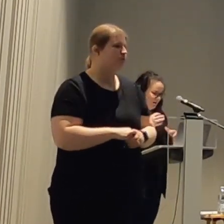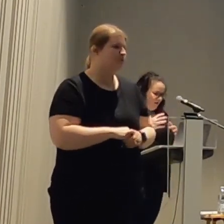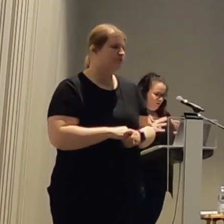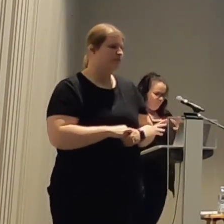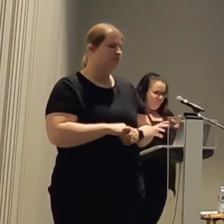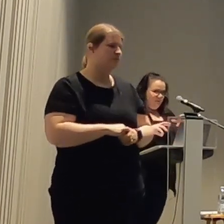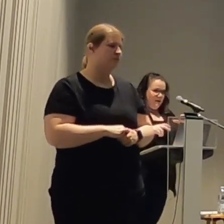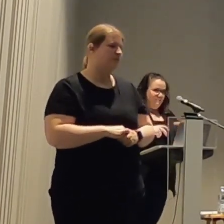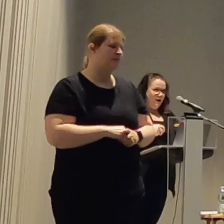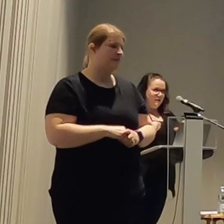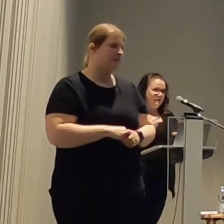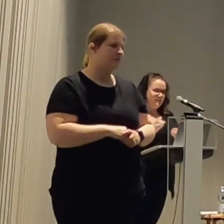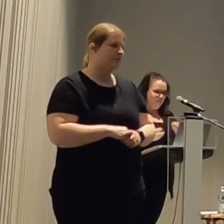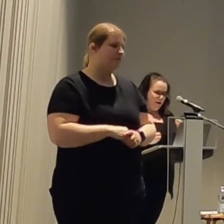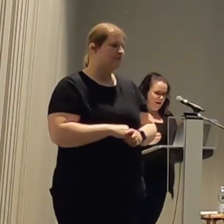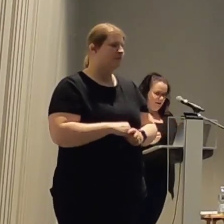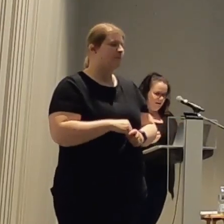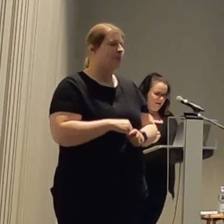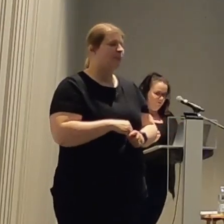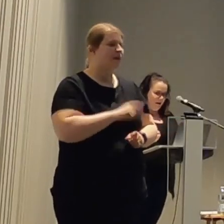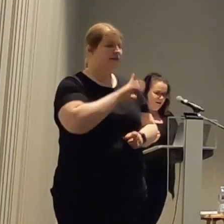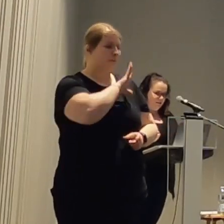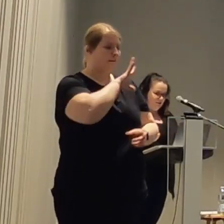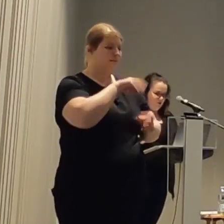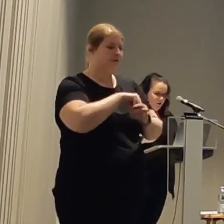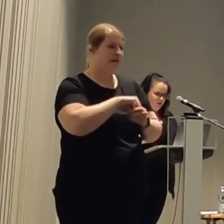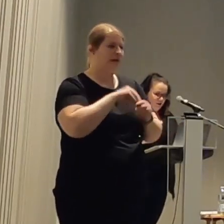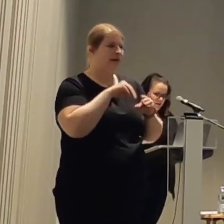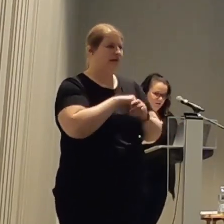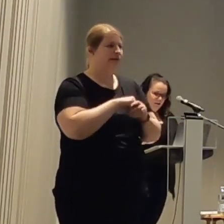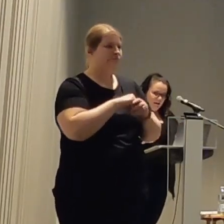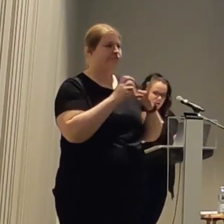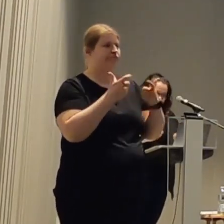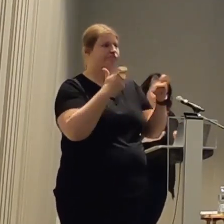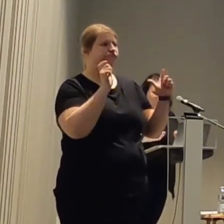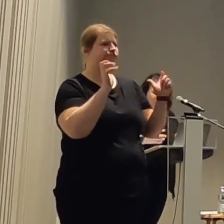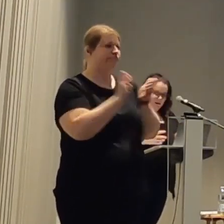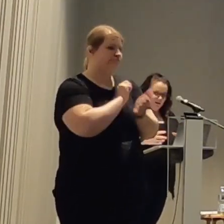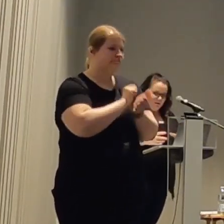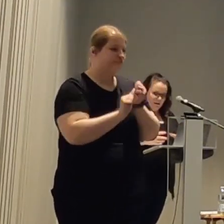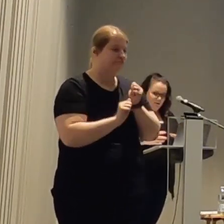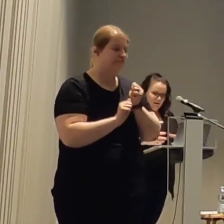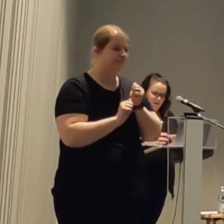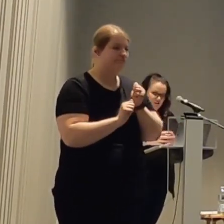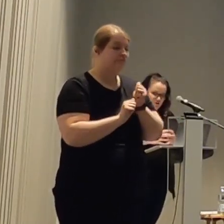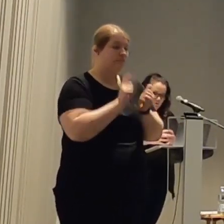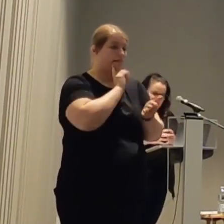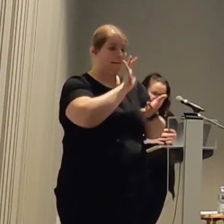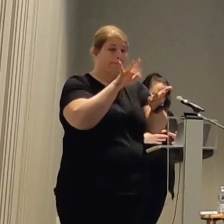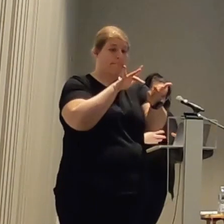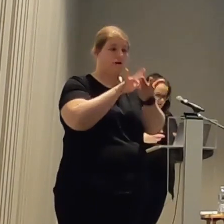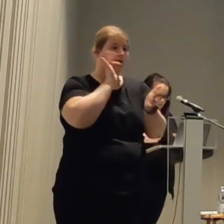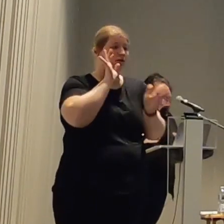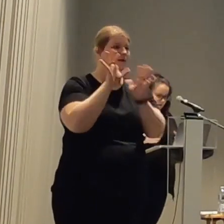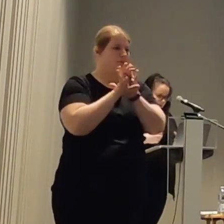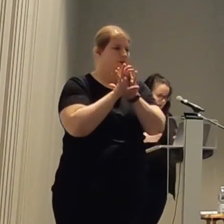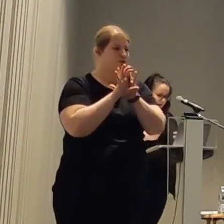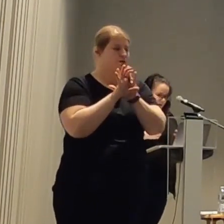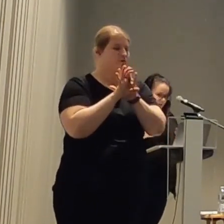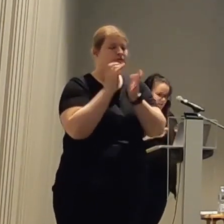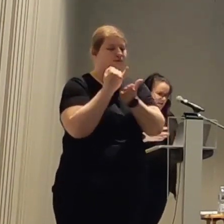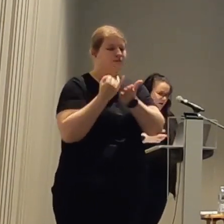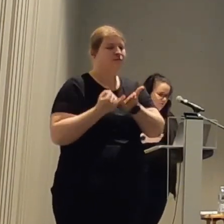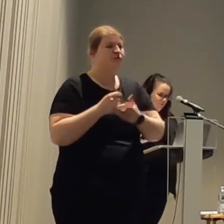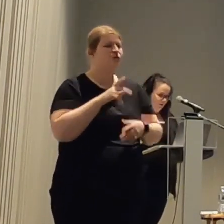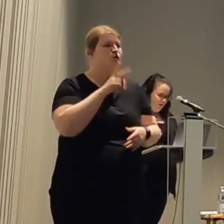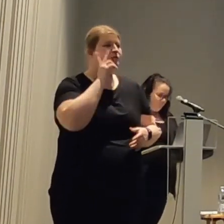he is participating in mass destruction. In the middle of the image, we start to